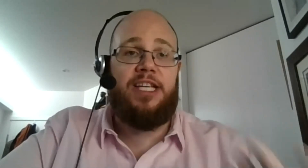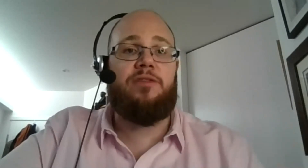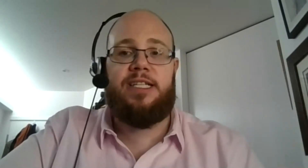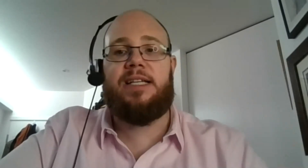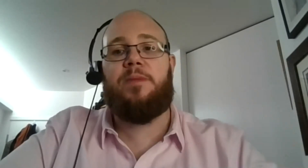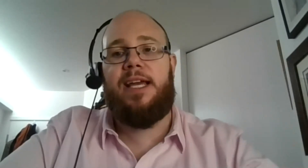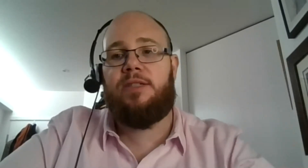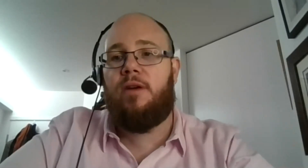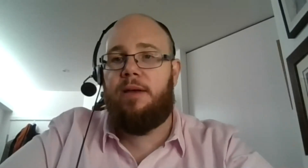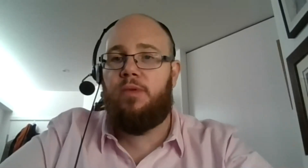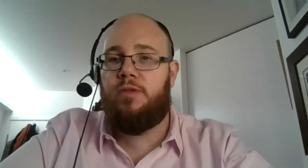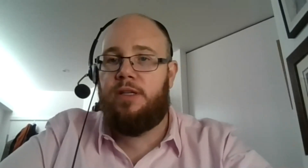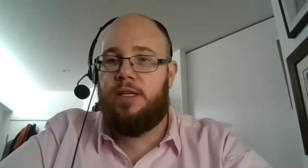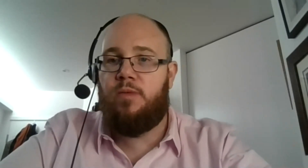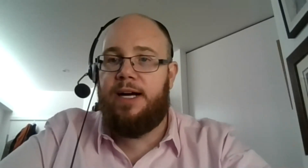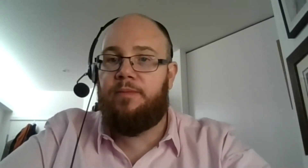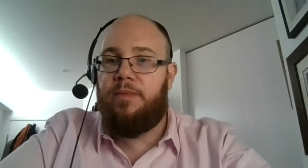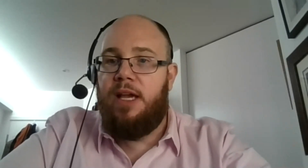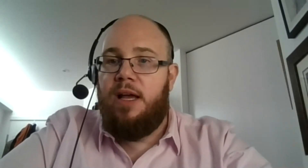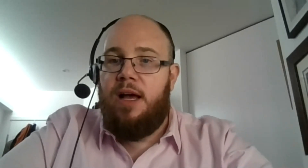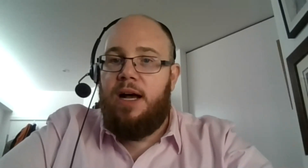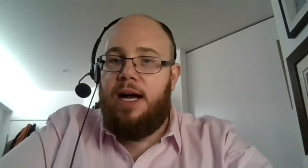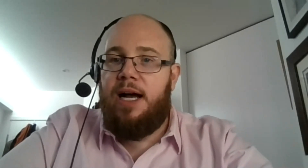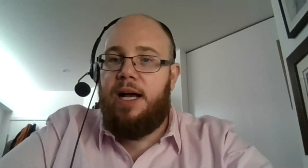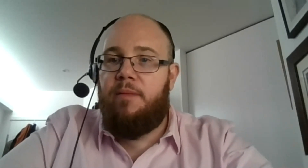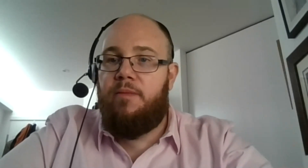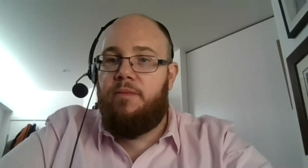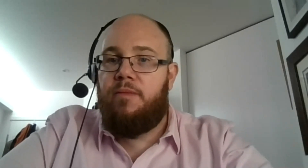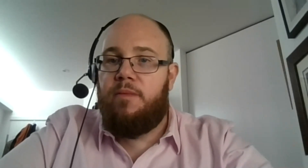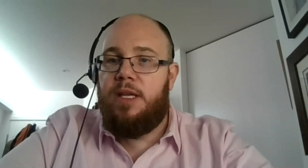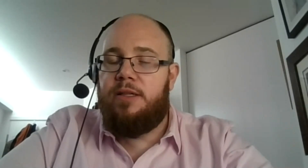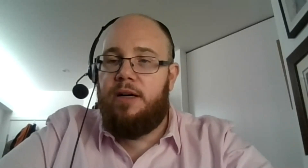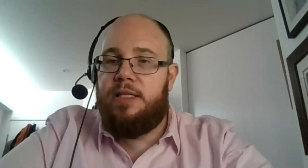confirmatory test, but it is quite important as well. So I